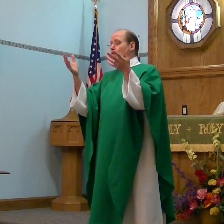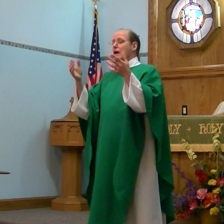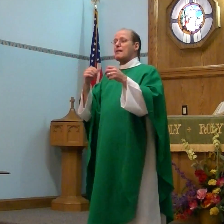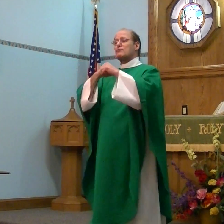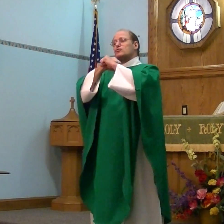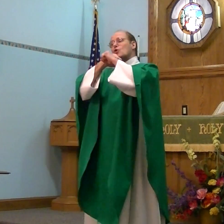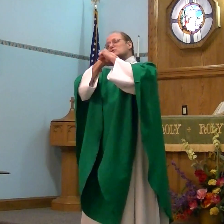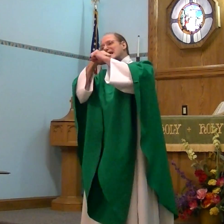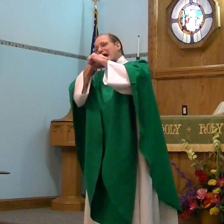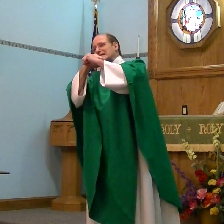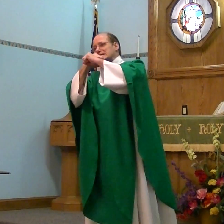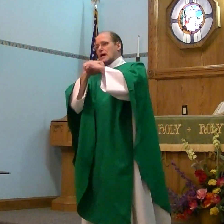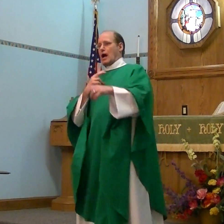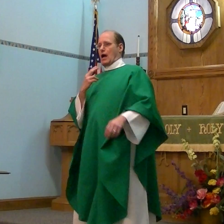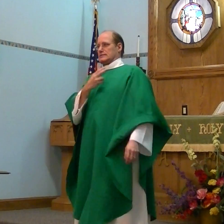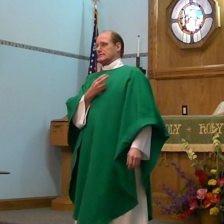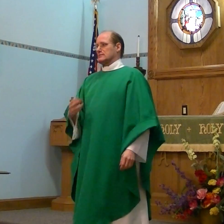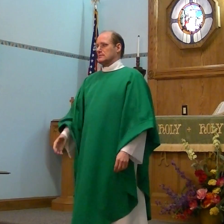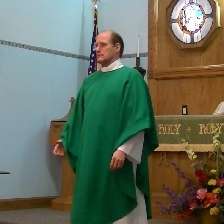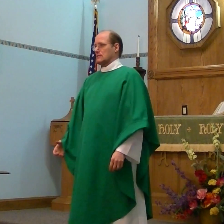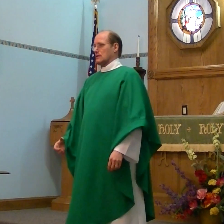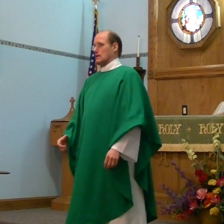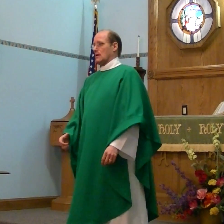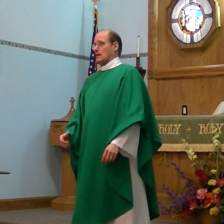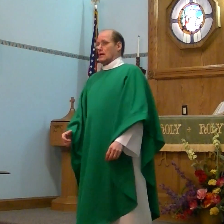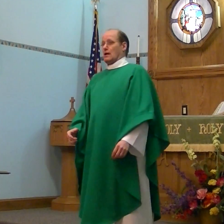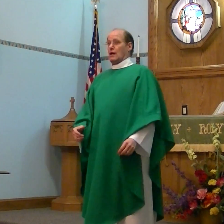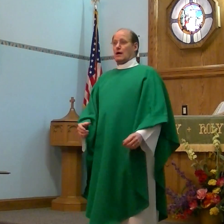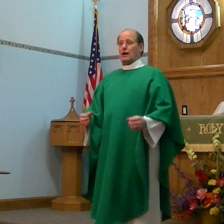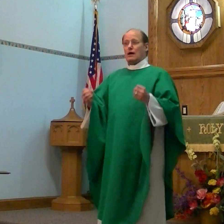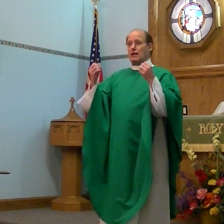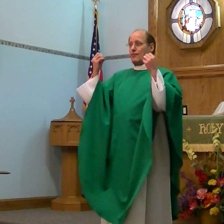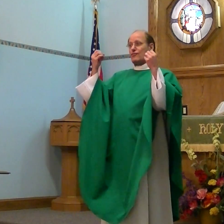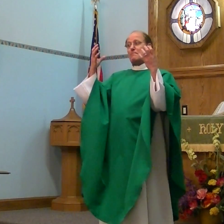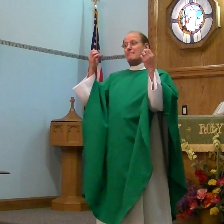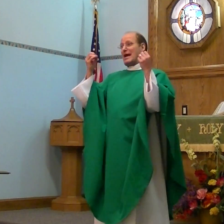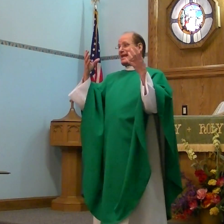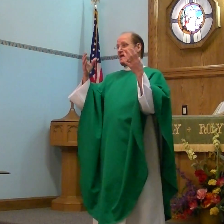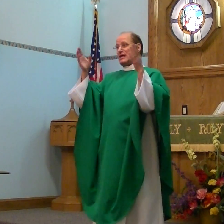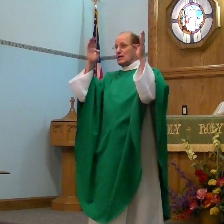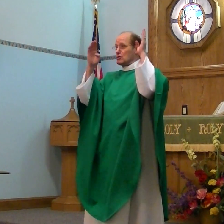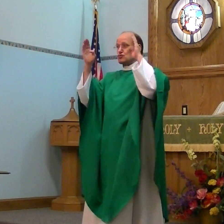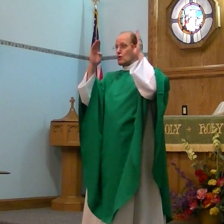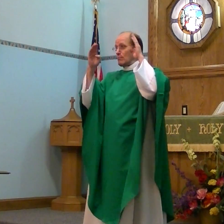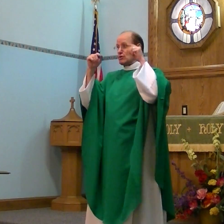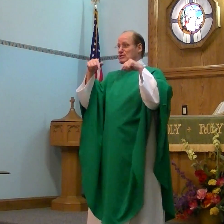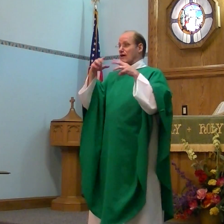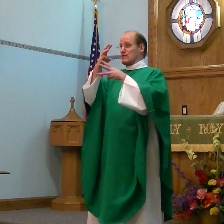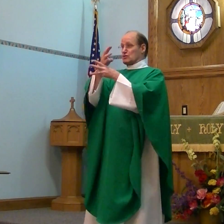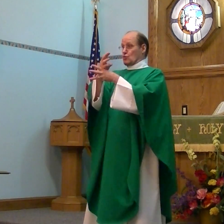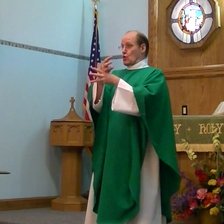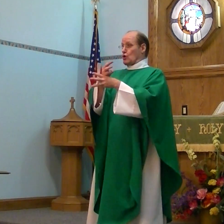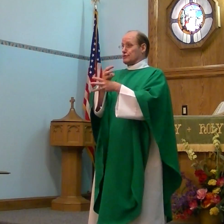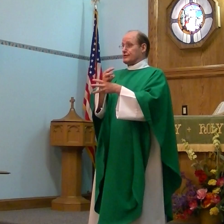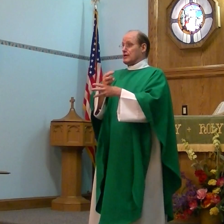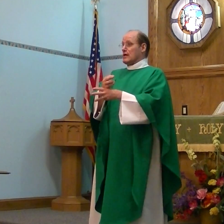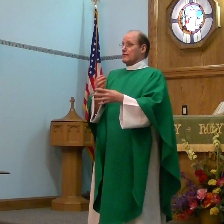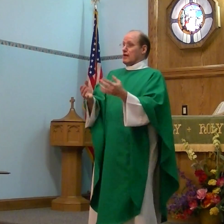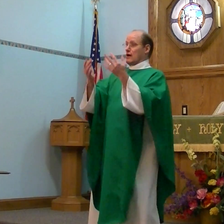protect us. The many troubles of this world. The